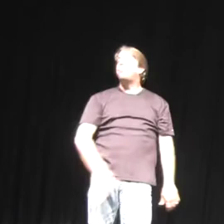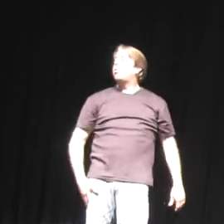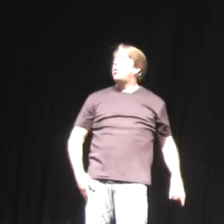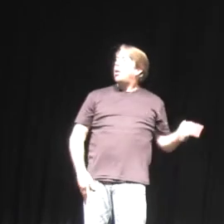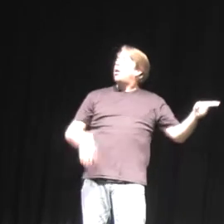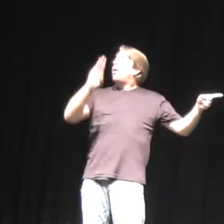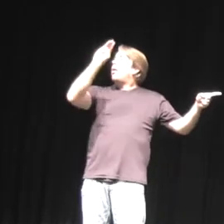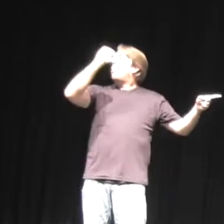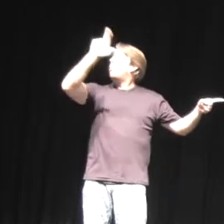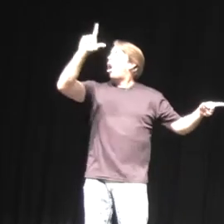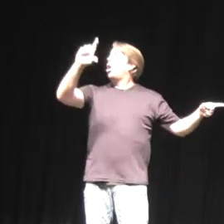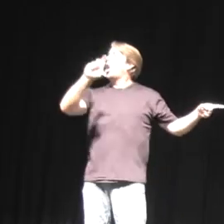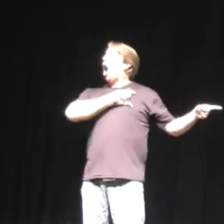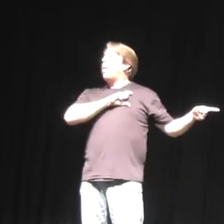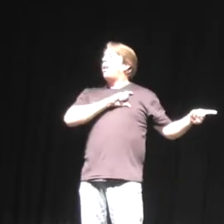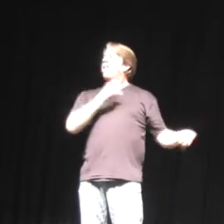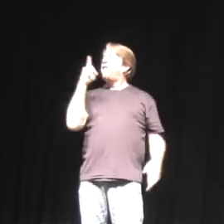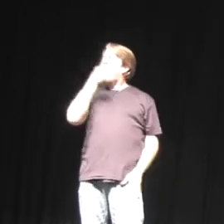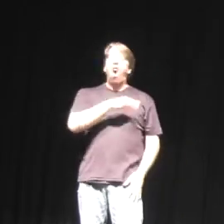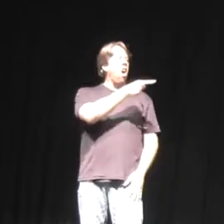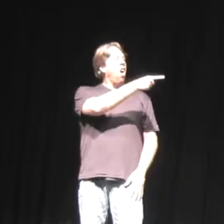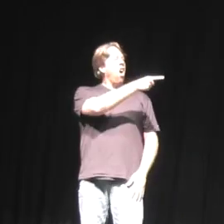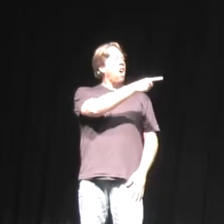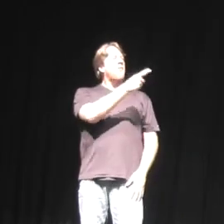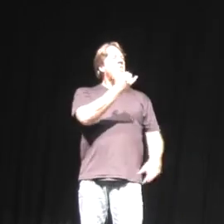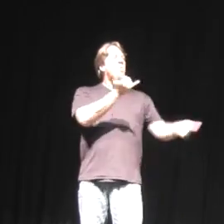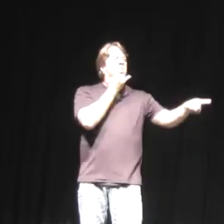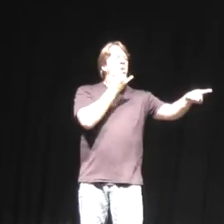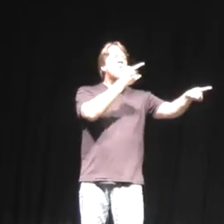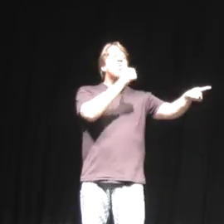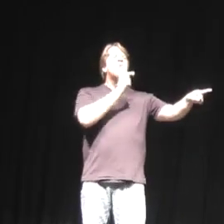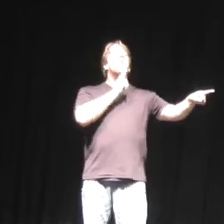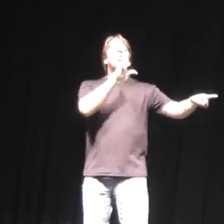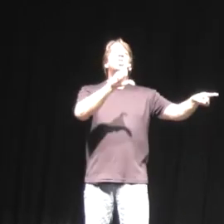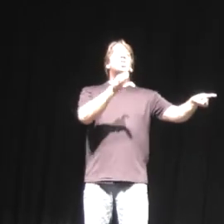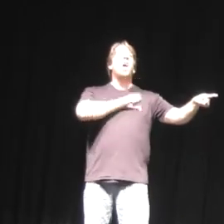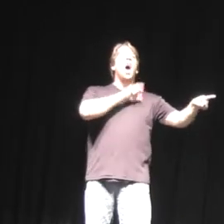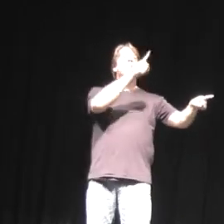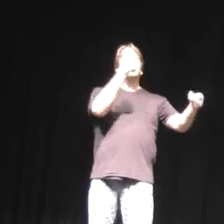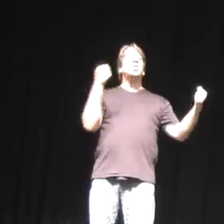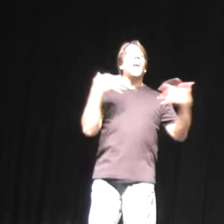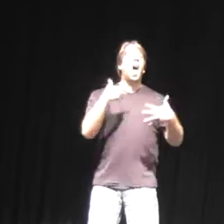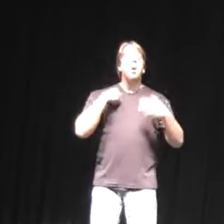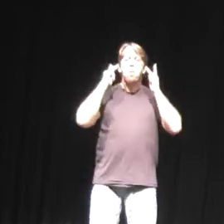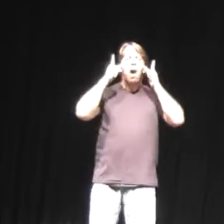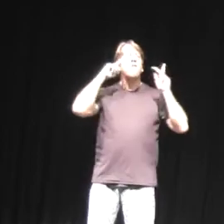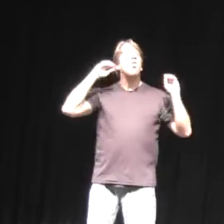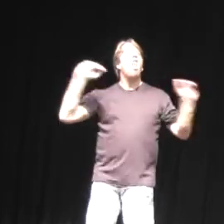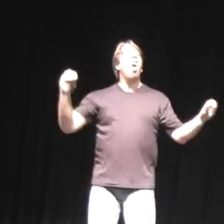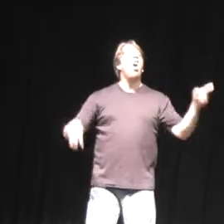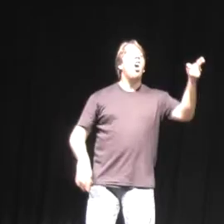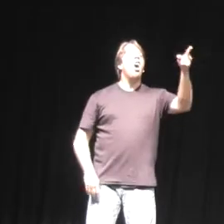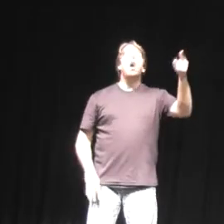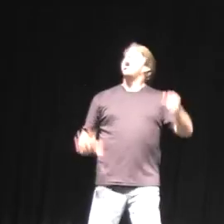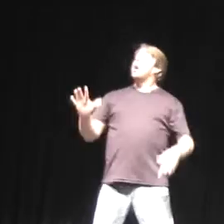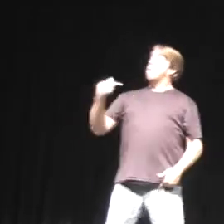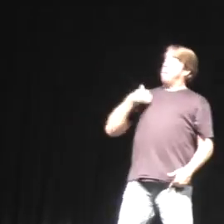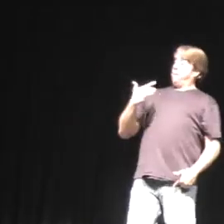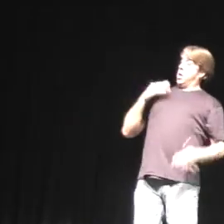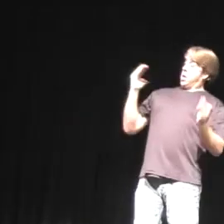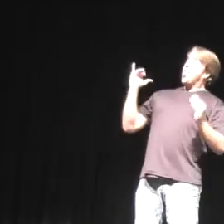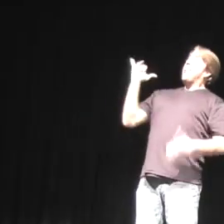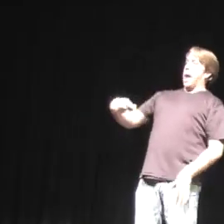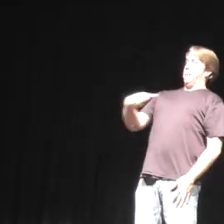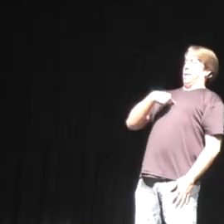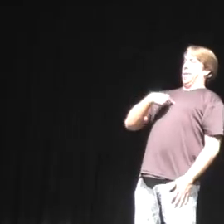you know what I mean? And you're like, oh, that should not be legal, you should not be allowed to drive that car, and you scared me, right? Okay, so I am to like sign